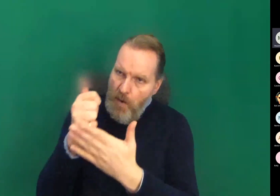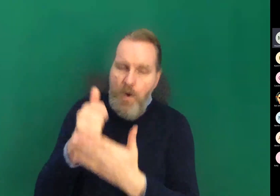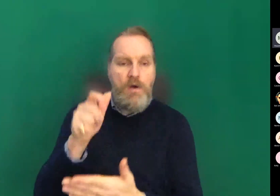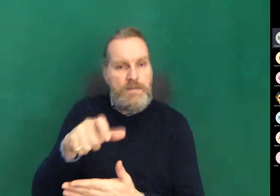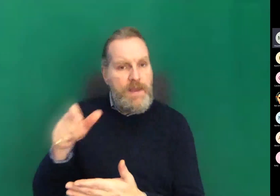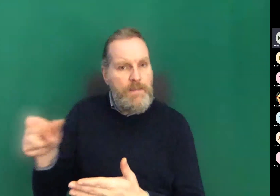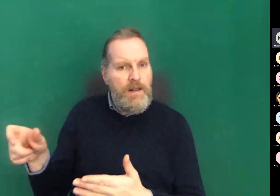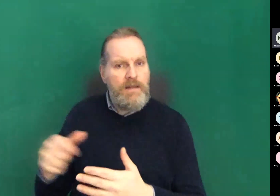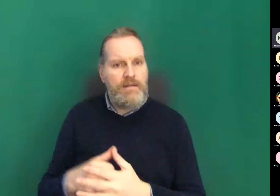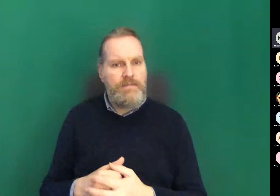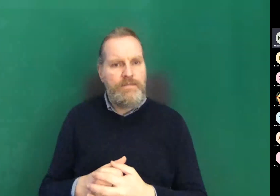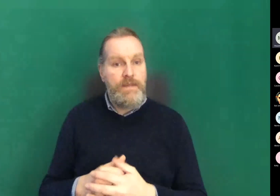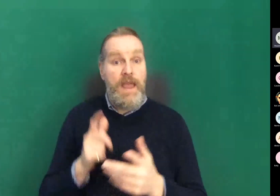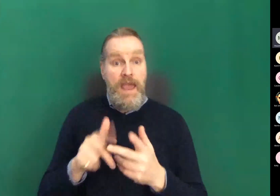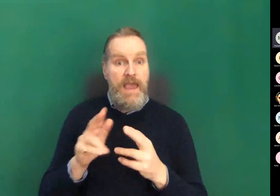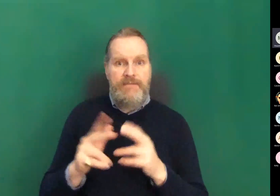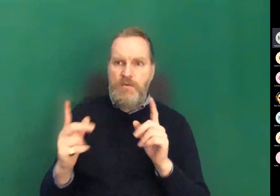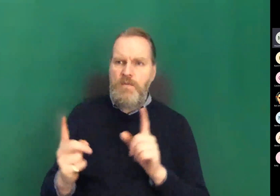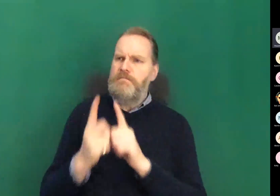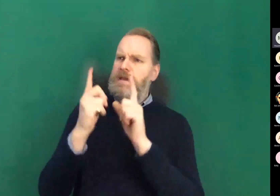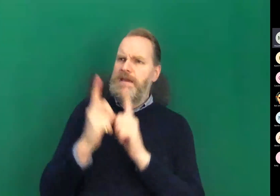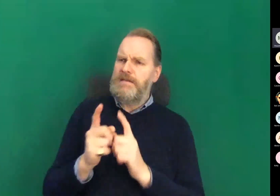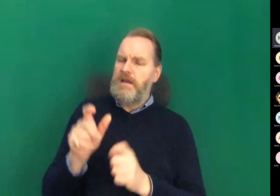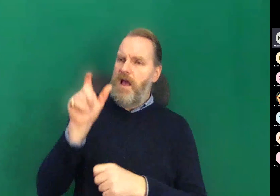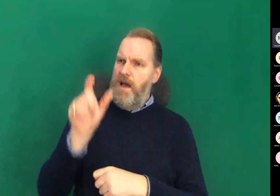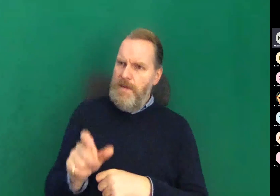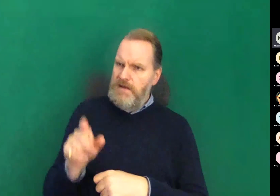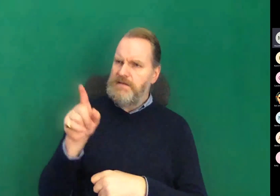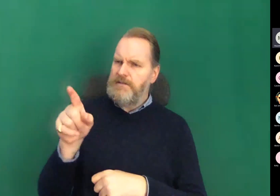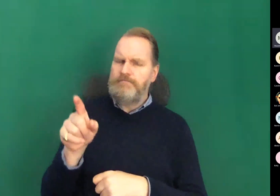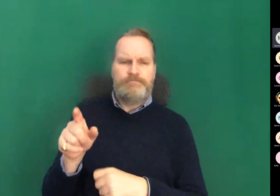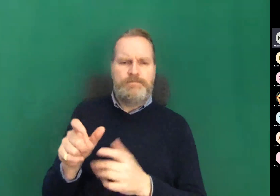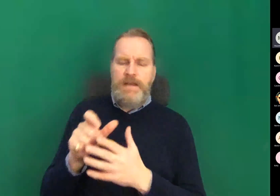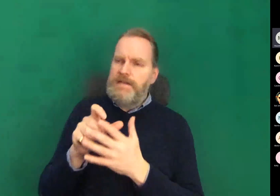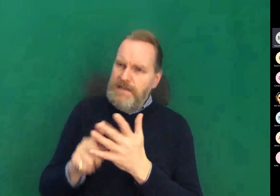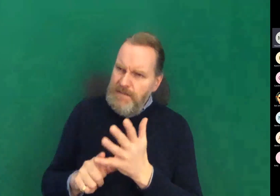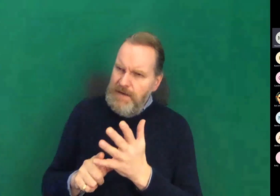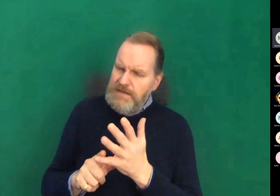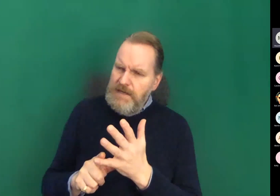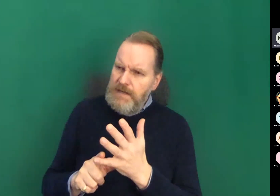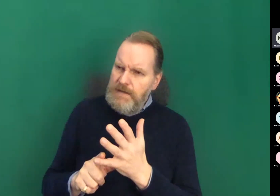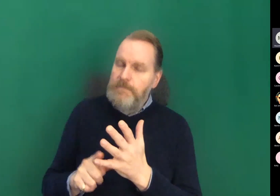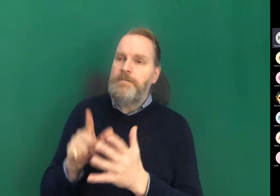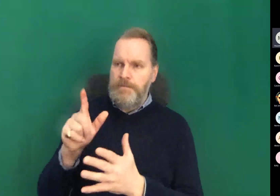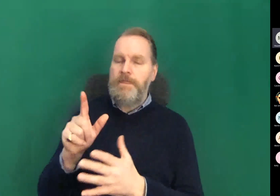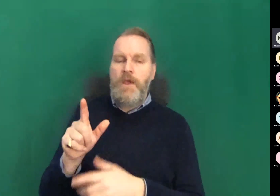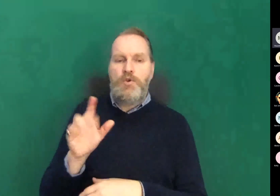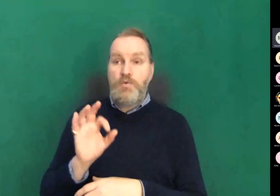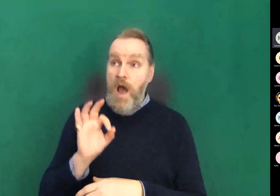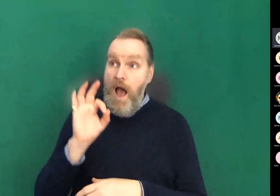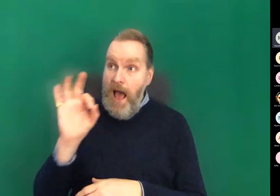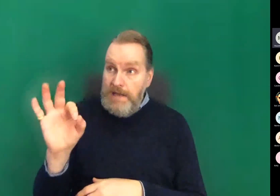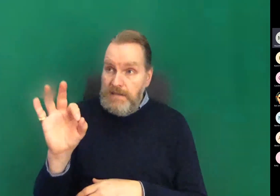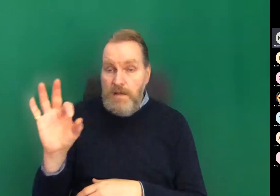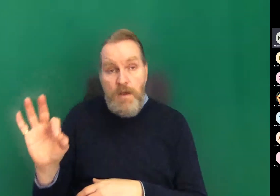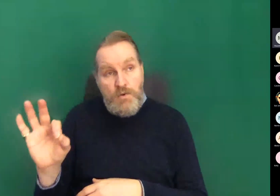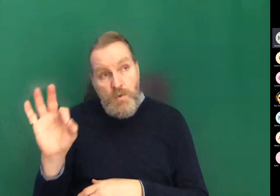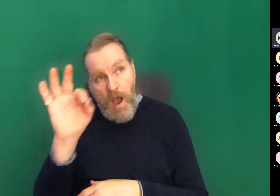If we come across somebody with a disability that's affecting the way they work, we should encourage them to request reasonable adjustments to mitigate the